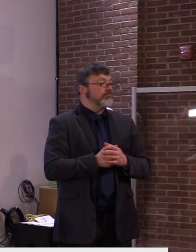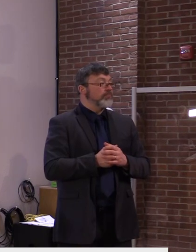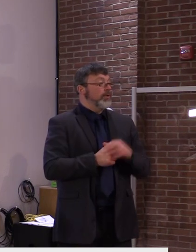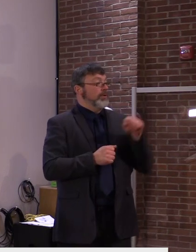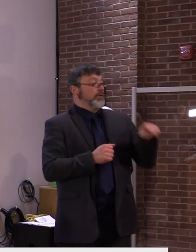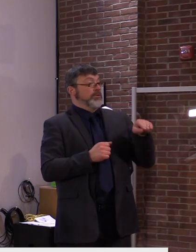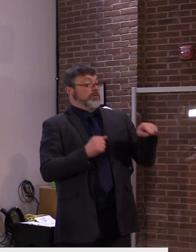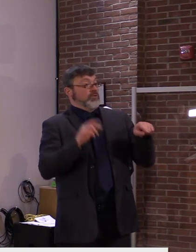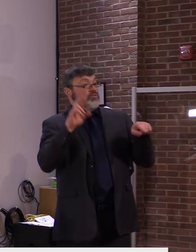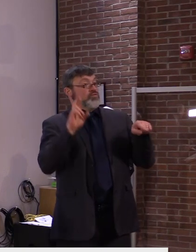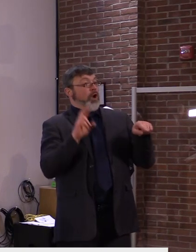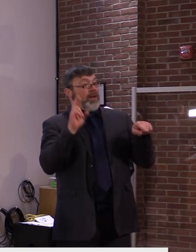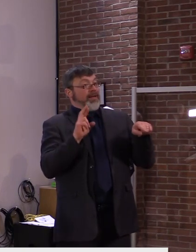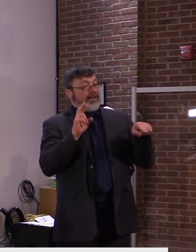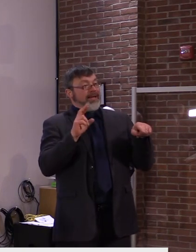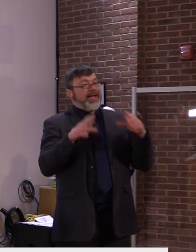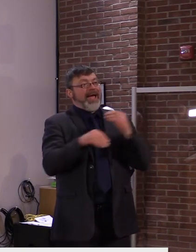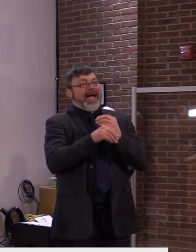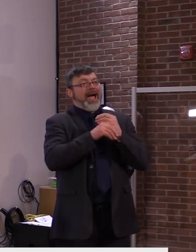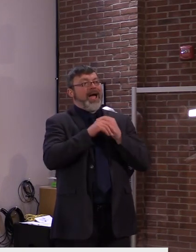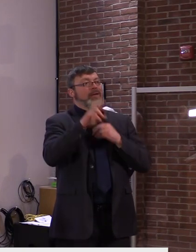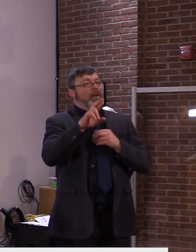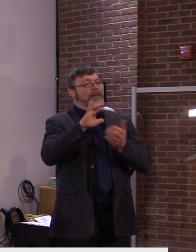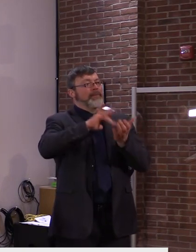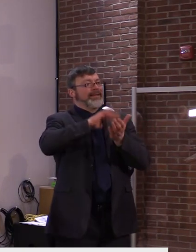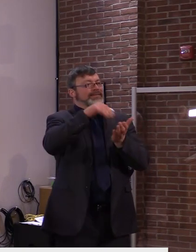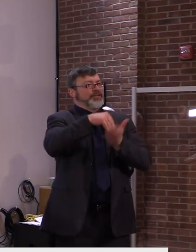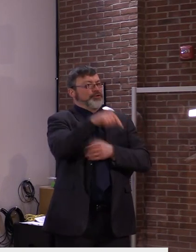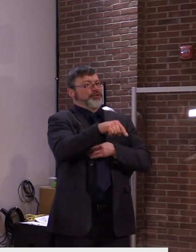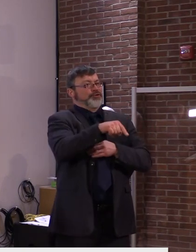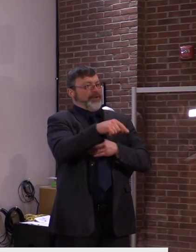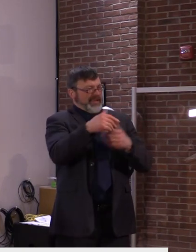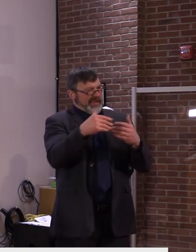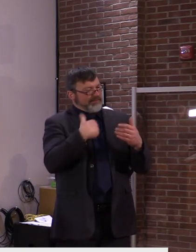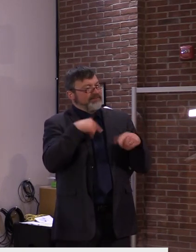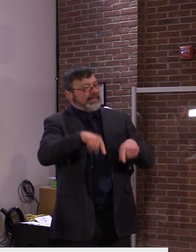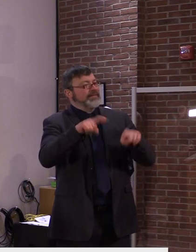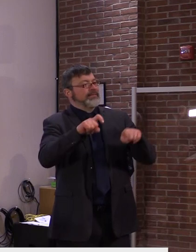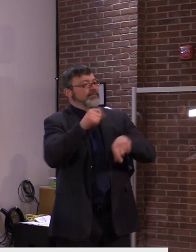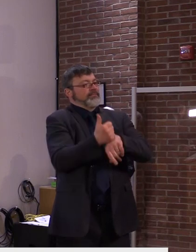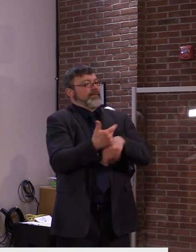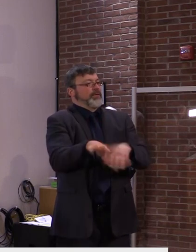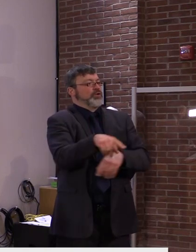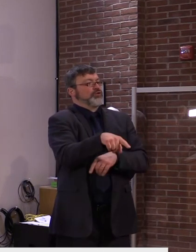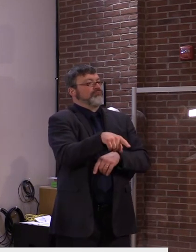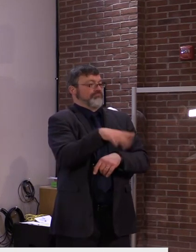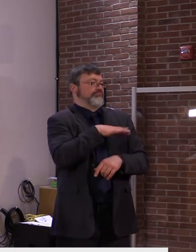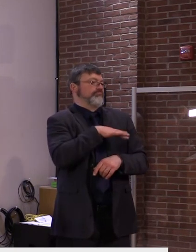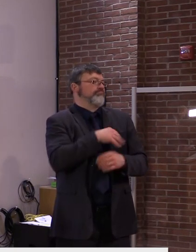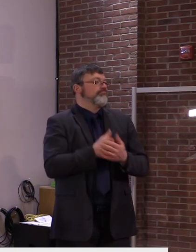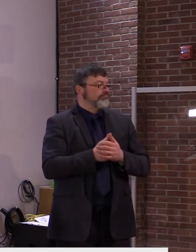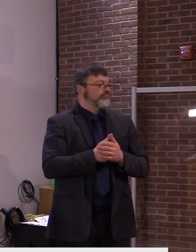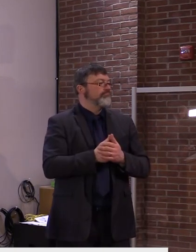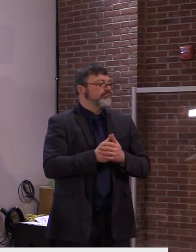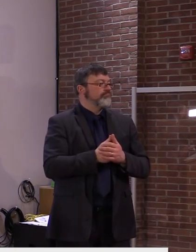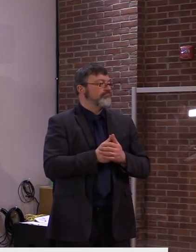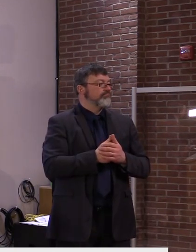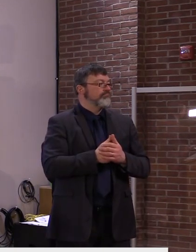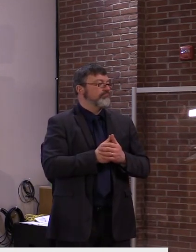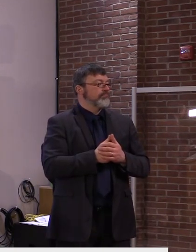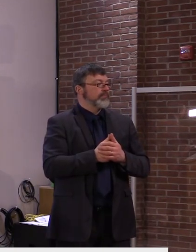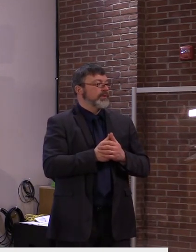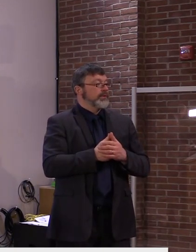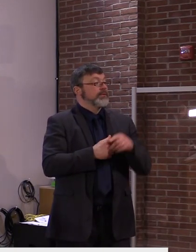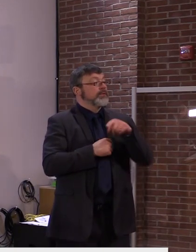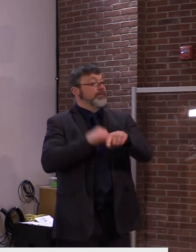in Stratton. I would like to thank Bromley Resort, Stratton Mountain, and the town of Manchester for